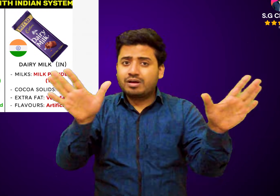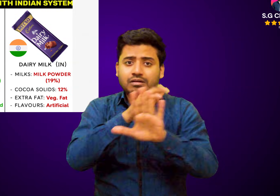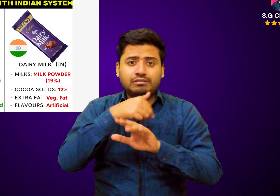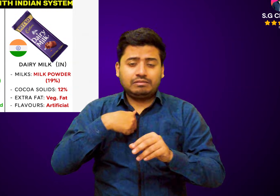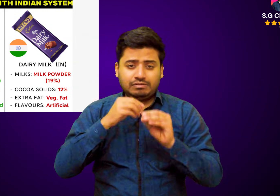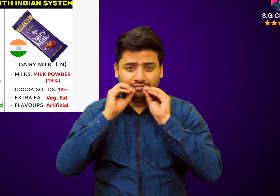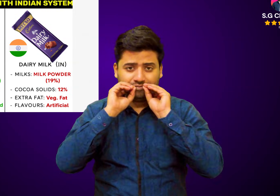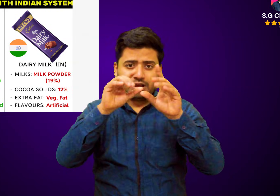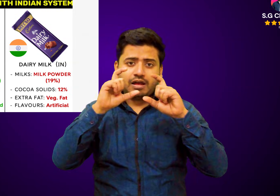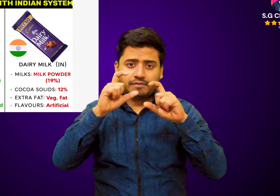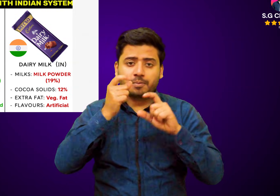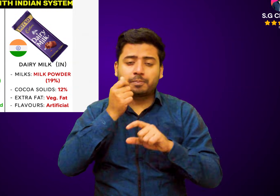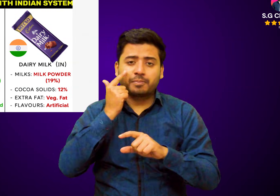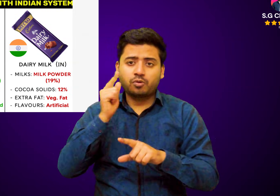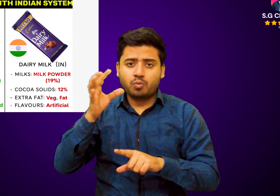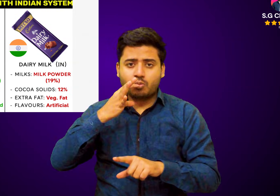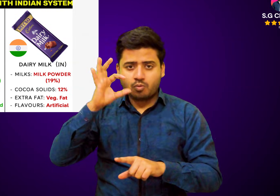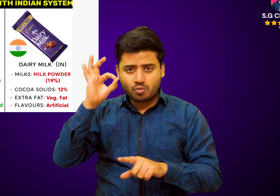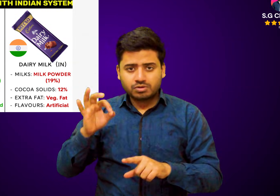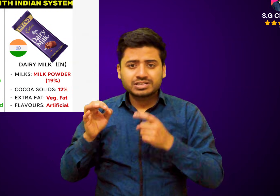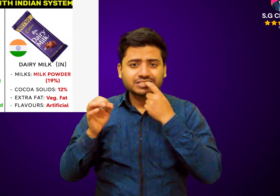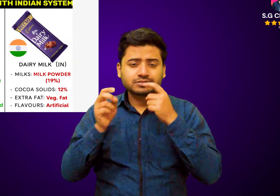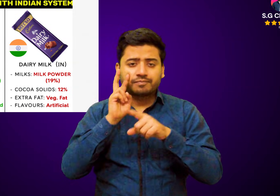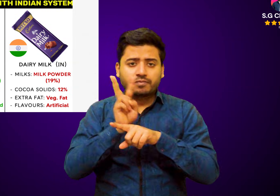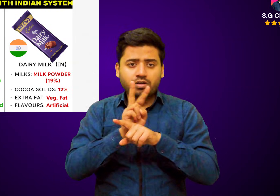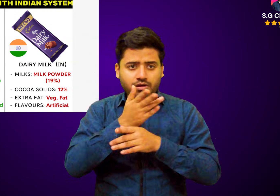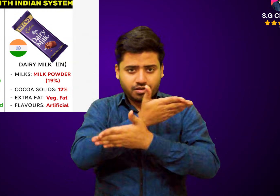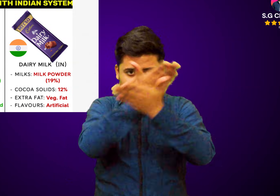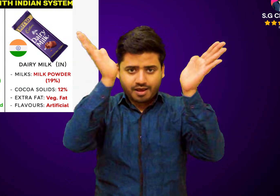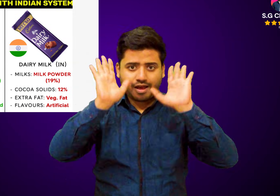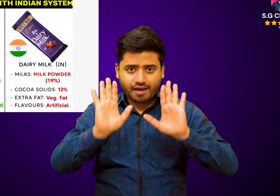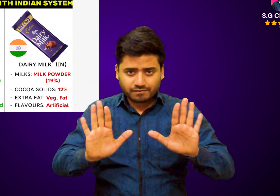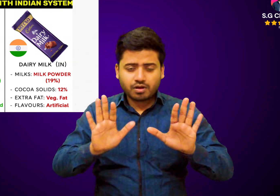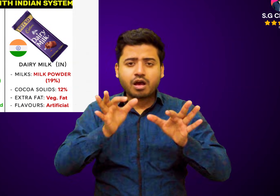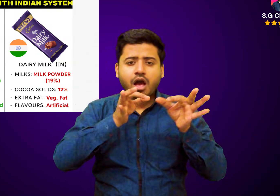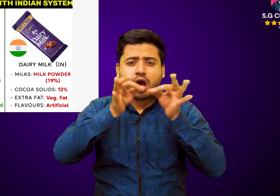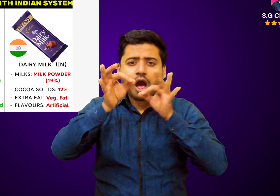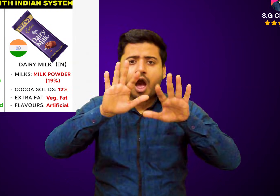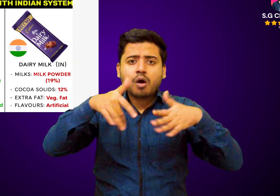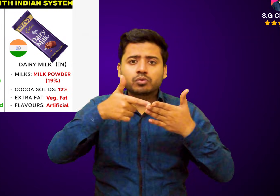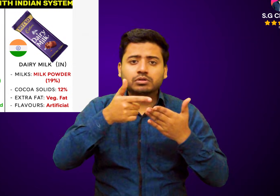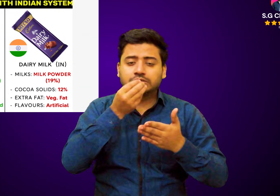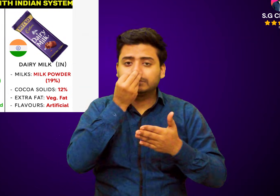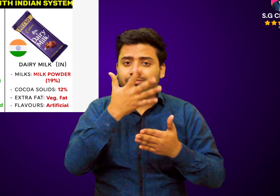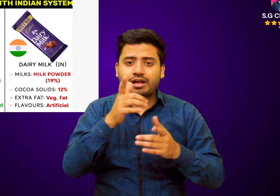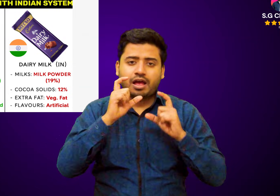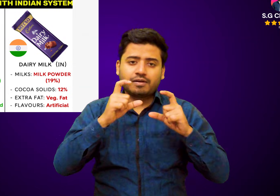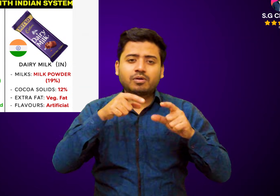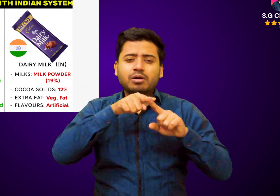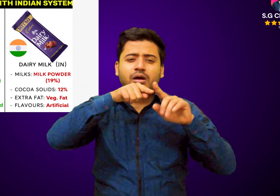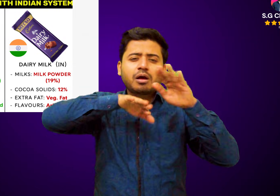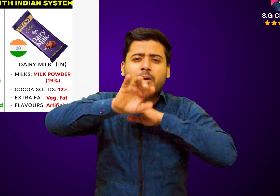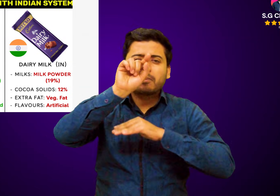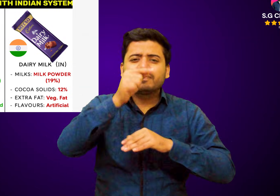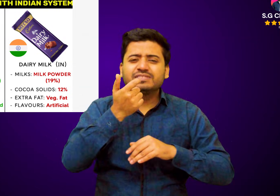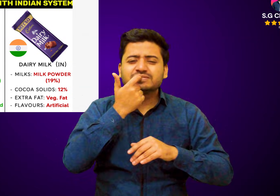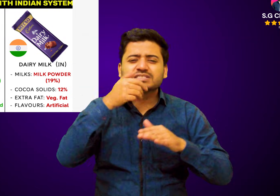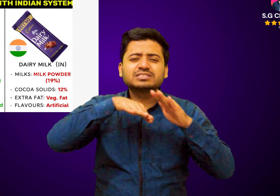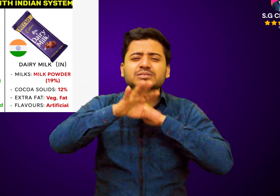remains a critical issue. Recent studies by organizations like the Indian Dental Association continue to highlight that a vast majority of